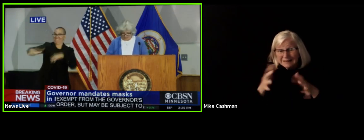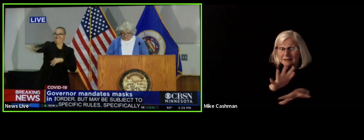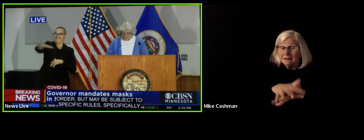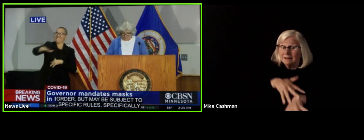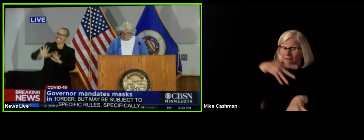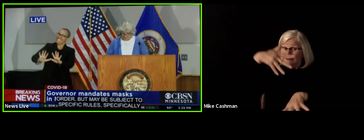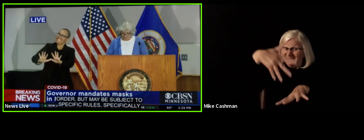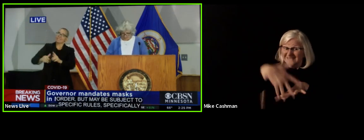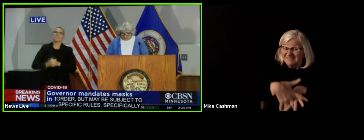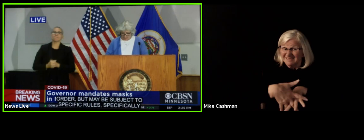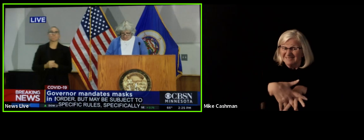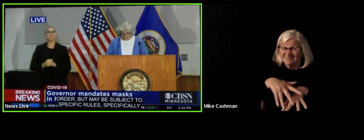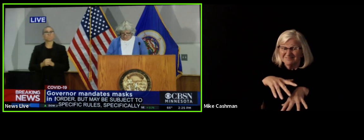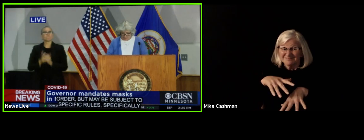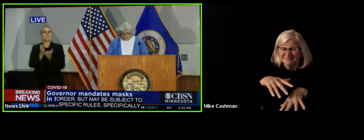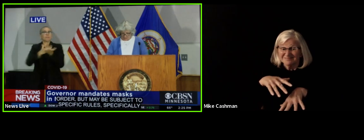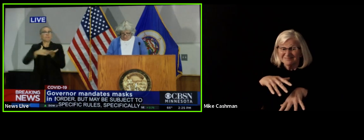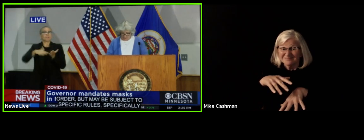like.